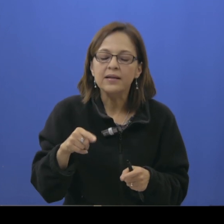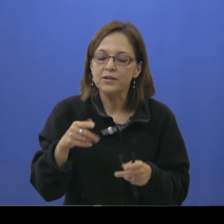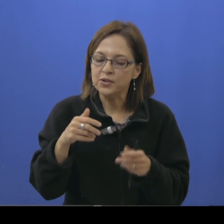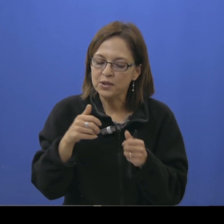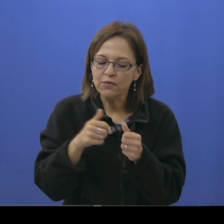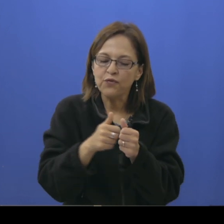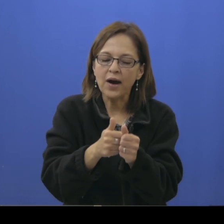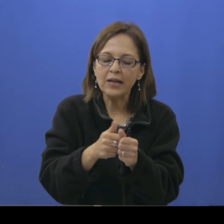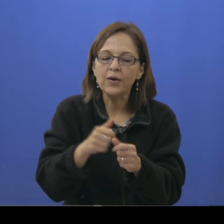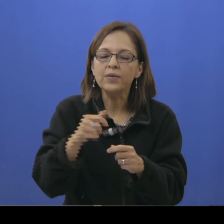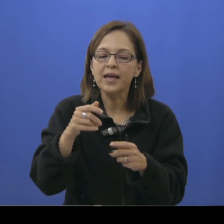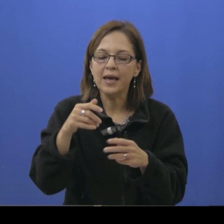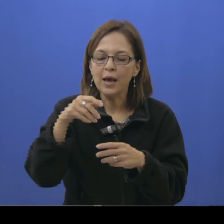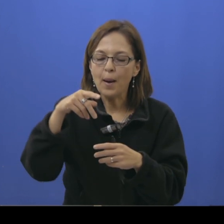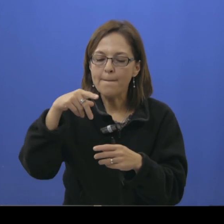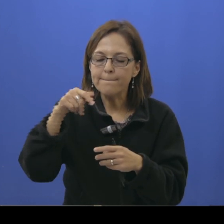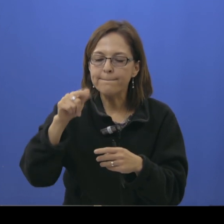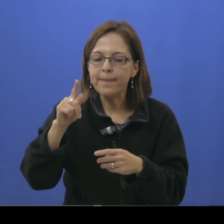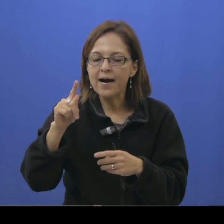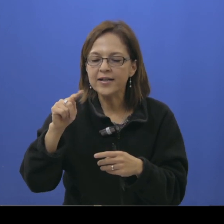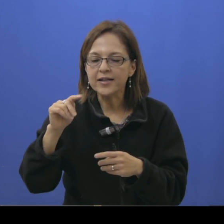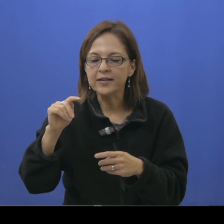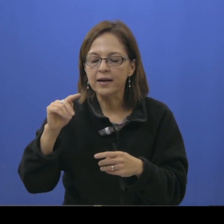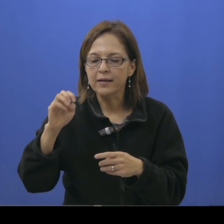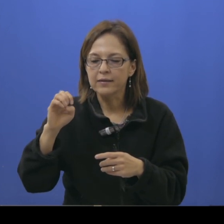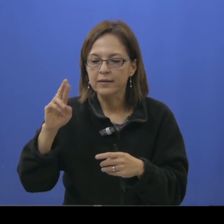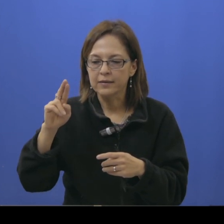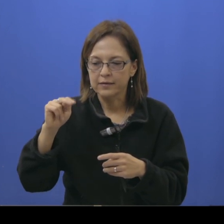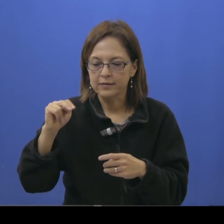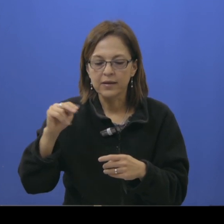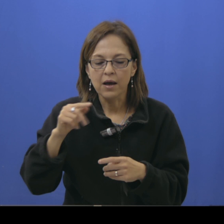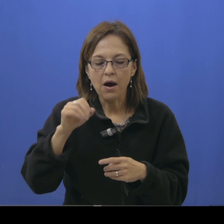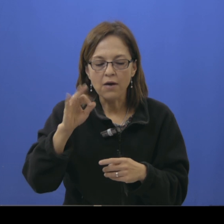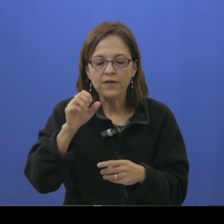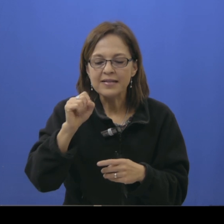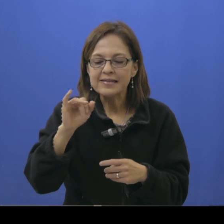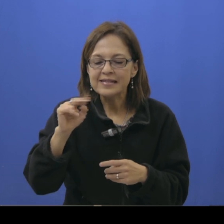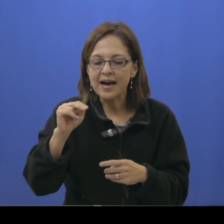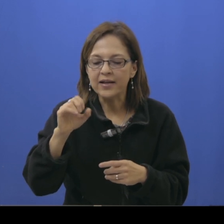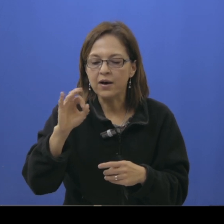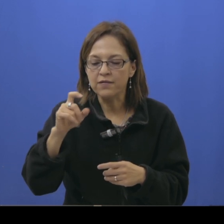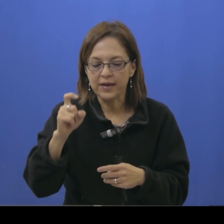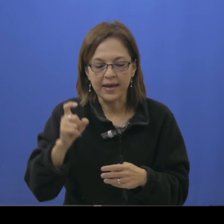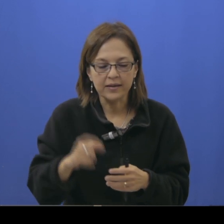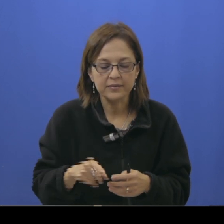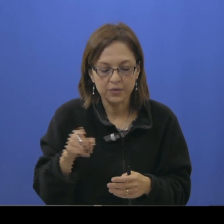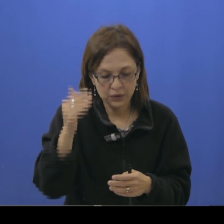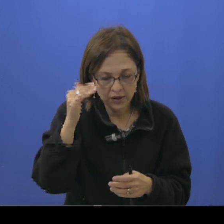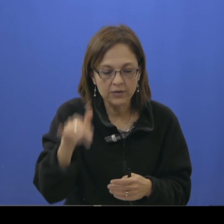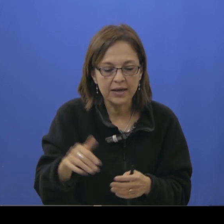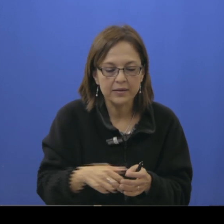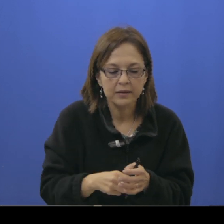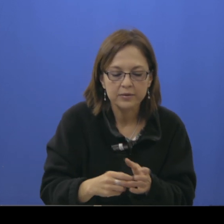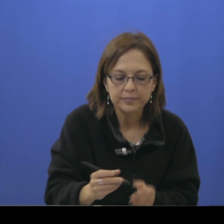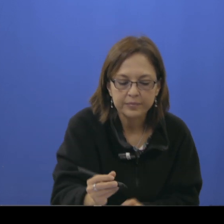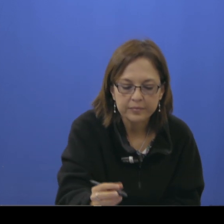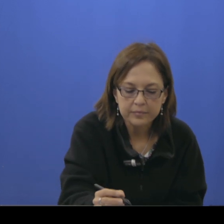This just follow the pattern of sine of x. You know